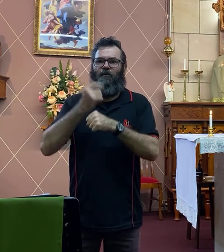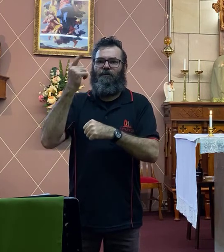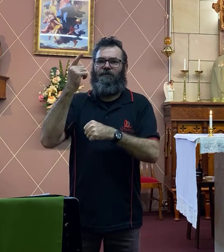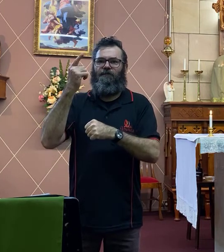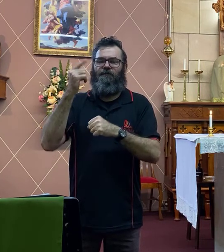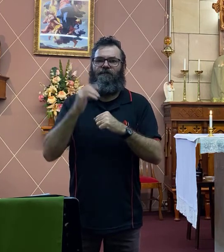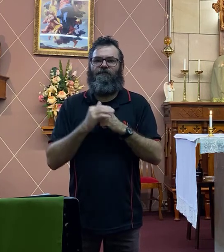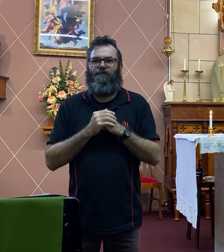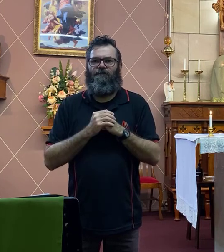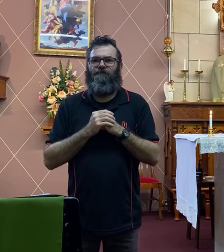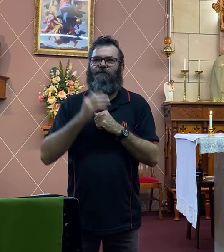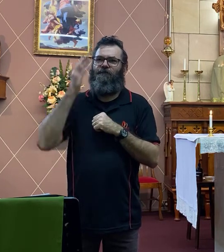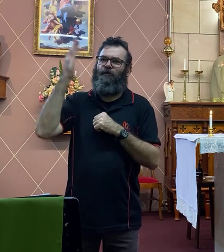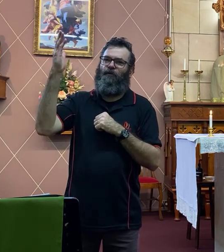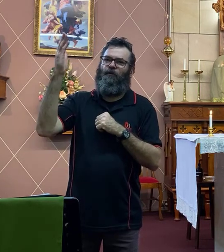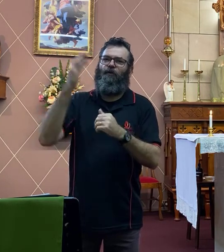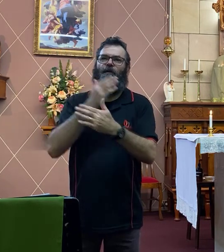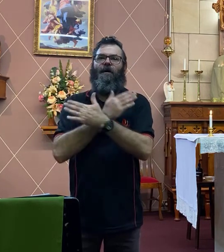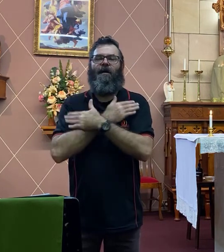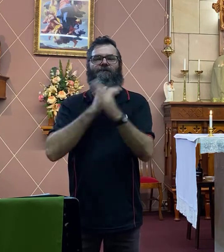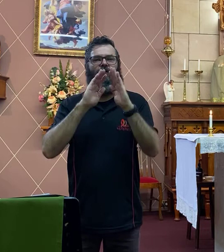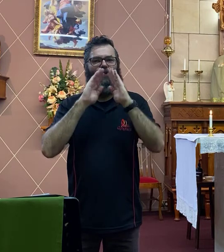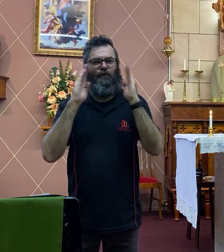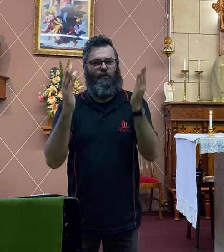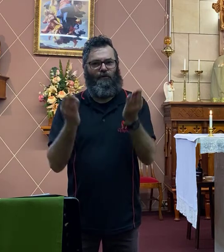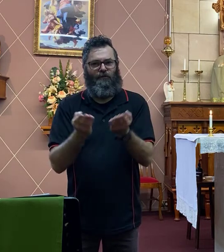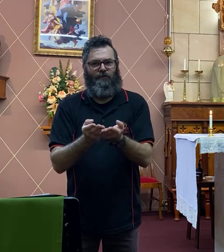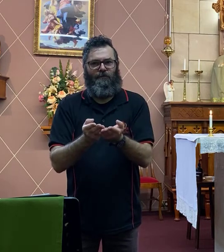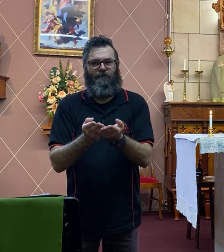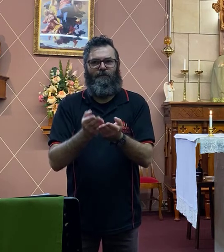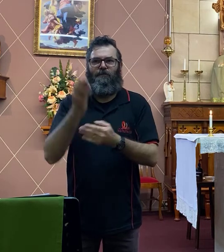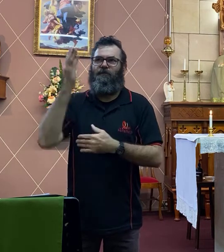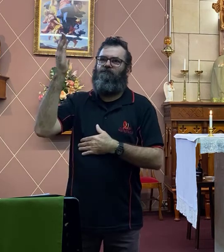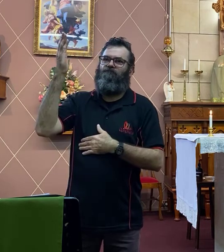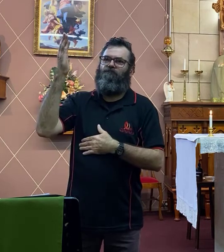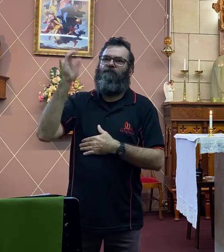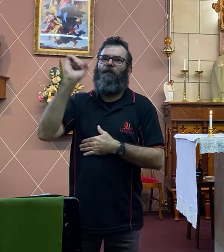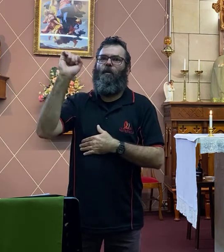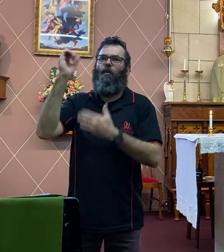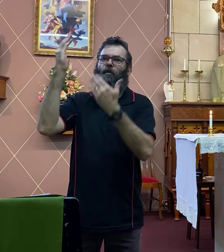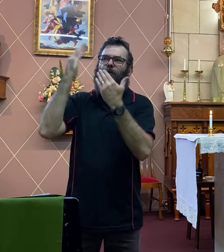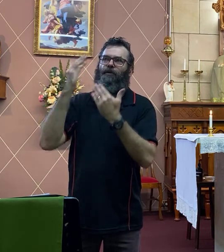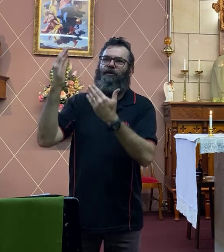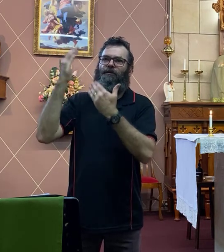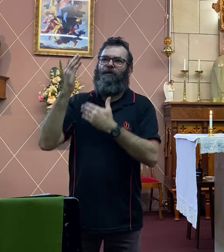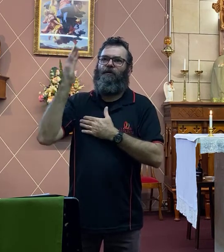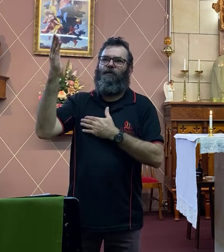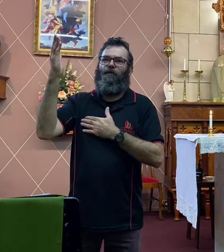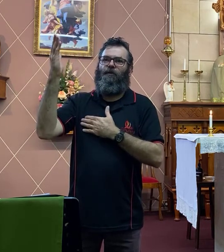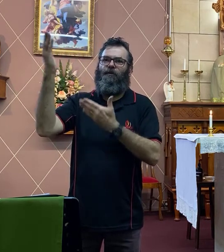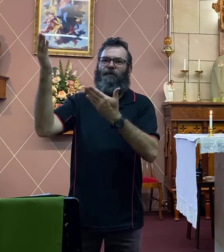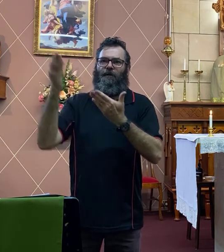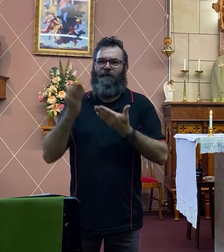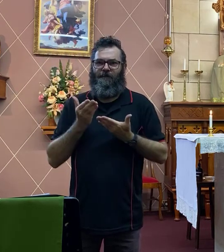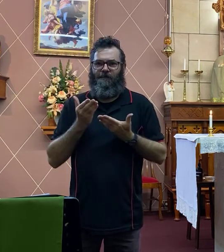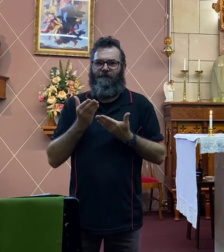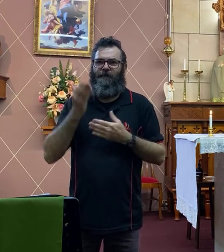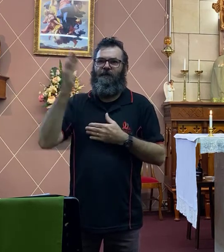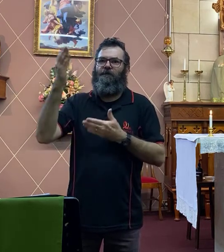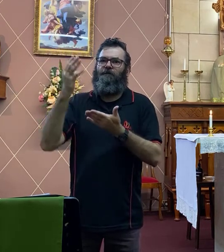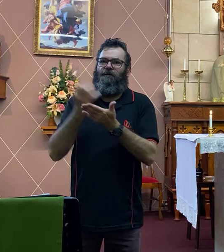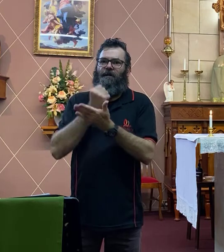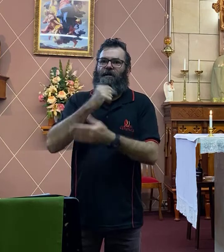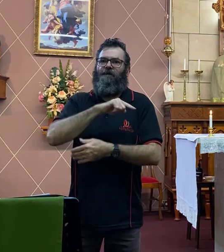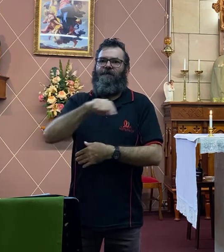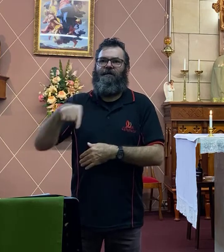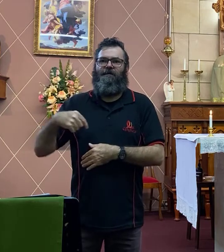world, that in mercy you sent us the Redeemer, to live like us in all things but sin, so